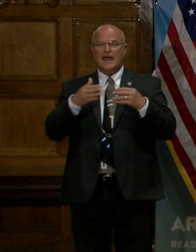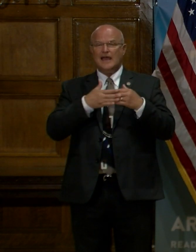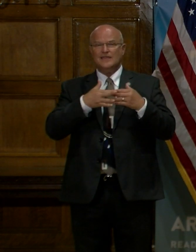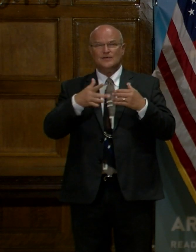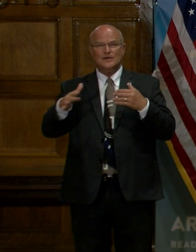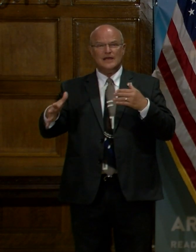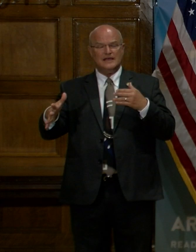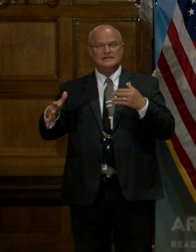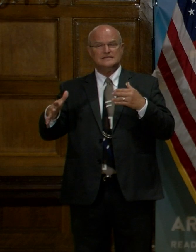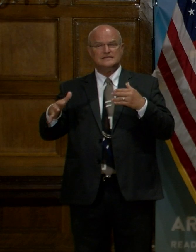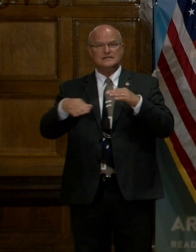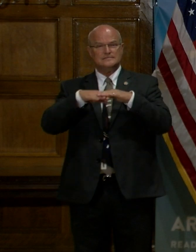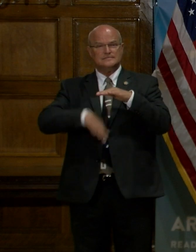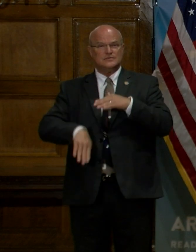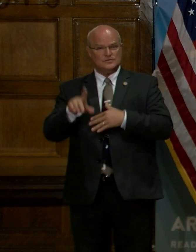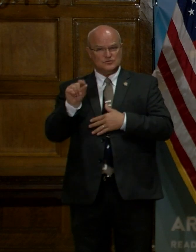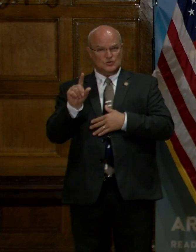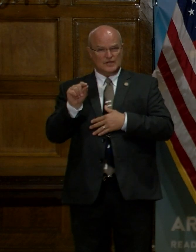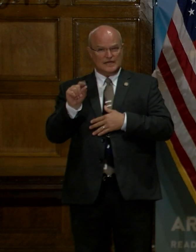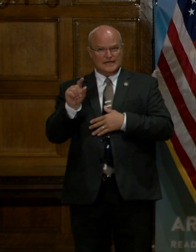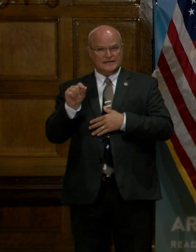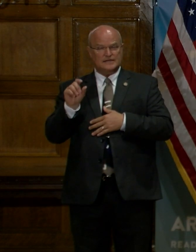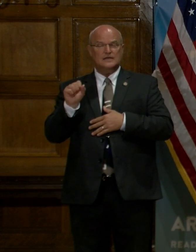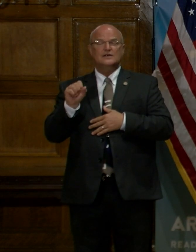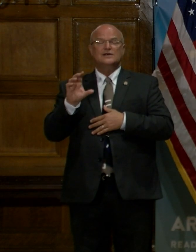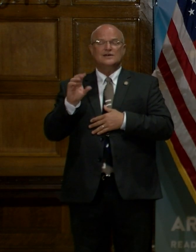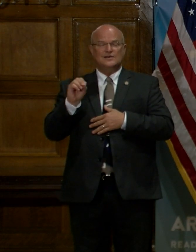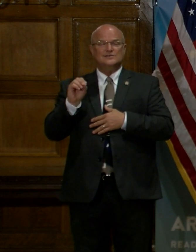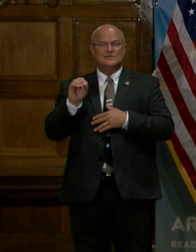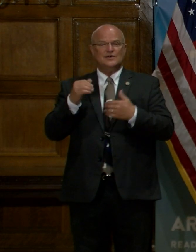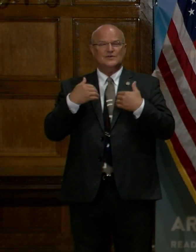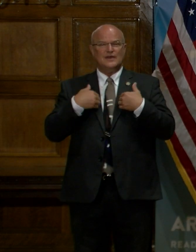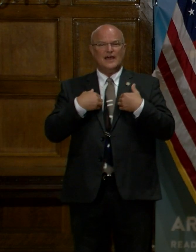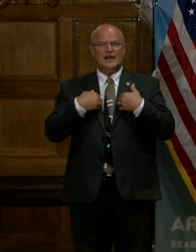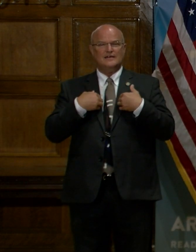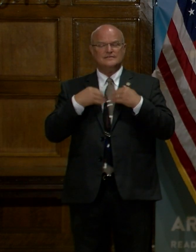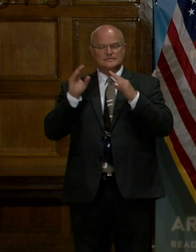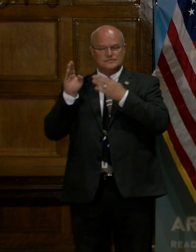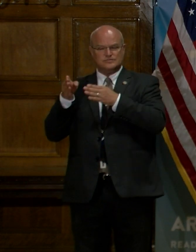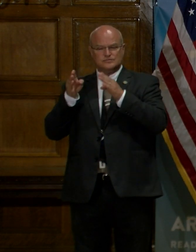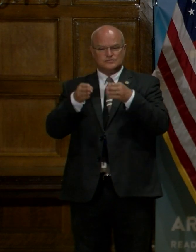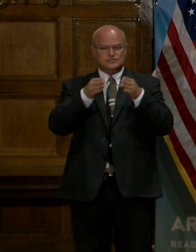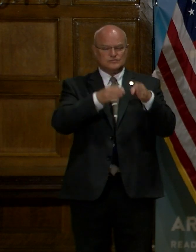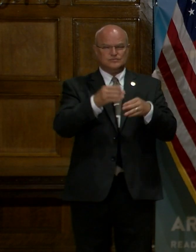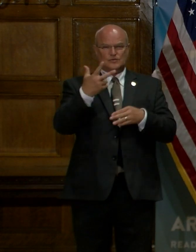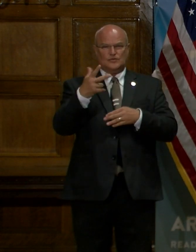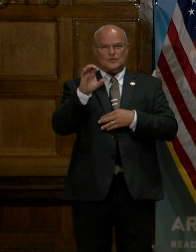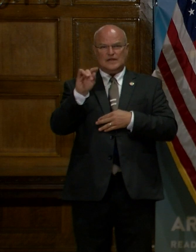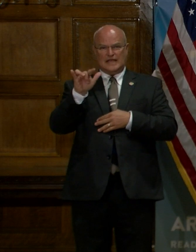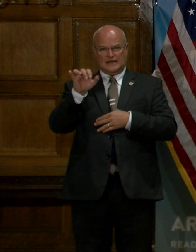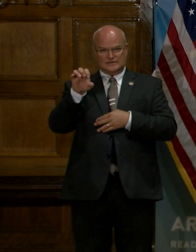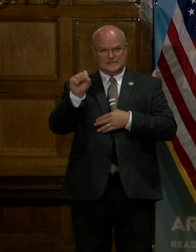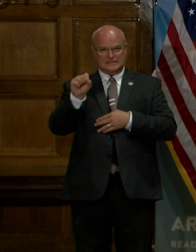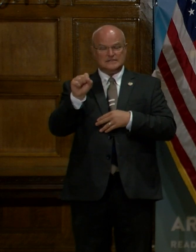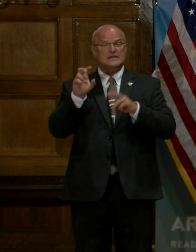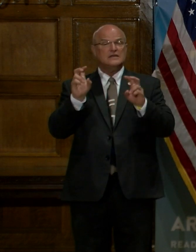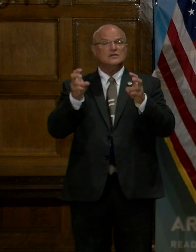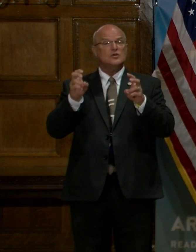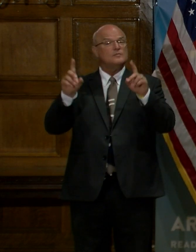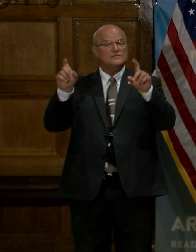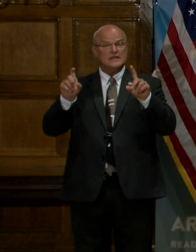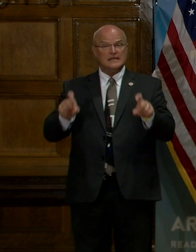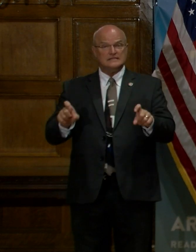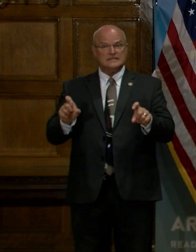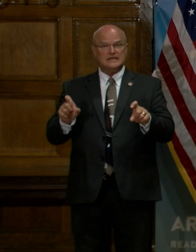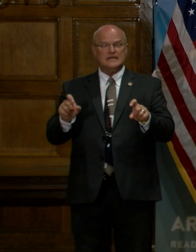rest though were all under 20. And so you had the concentration in those 3 counties. In terms of